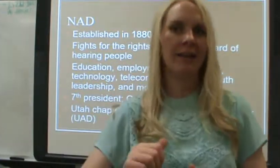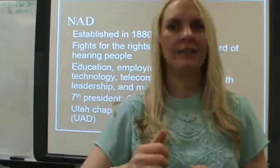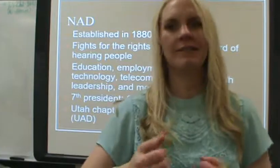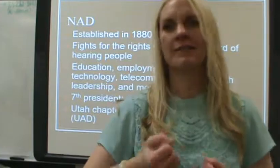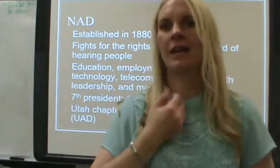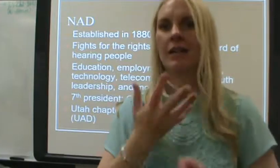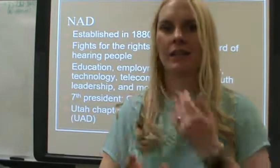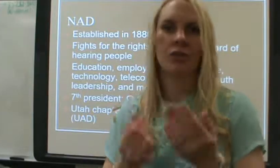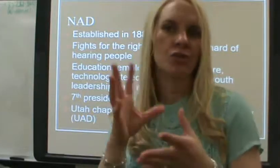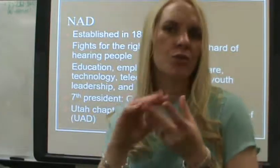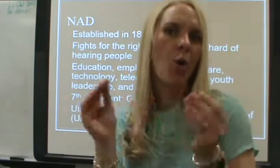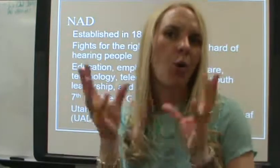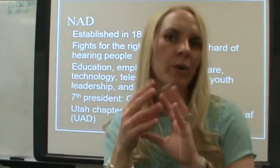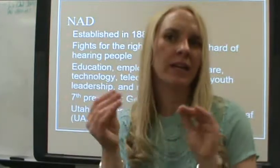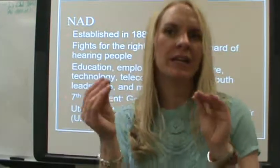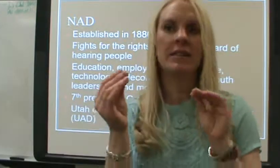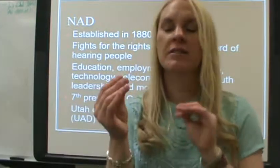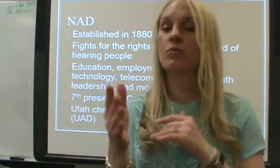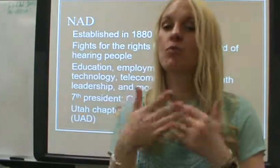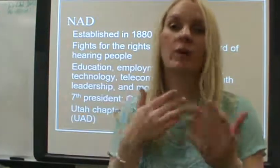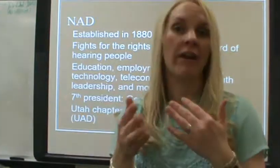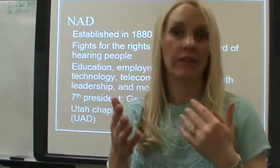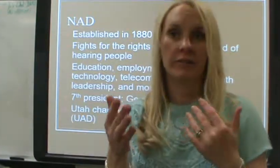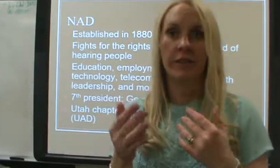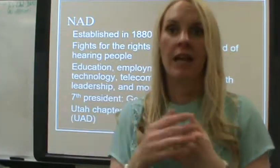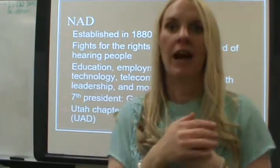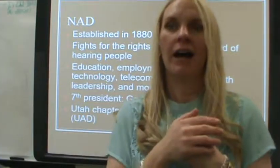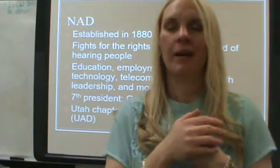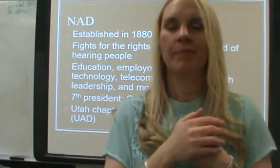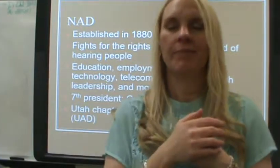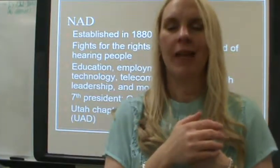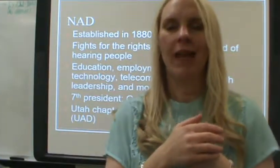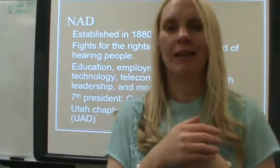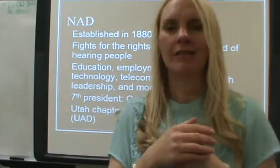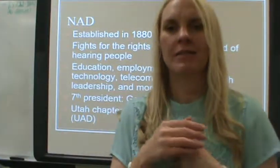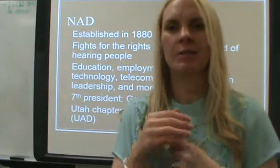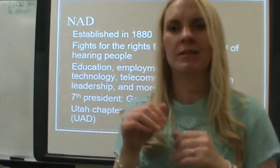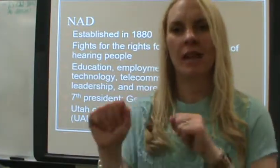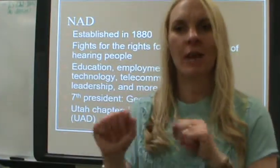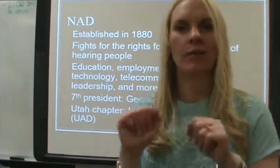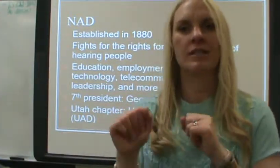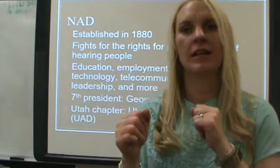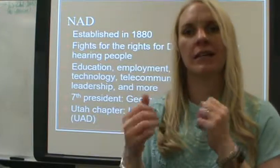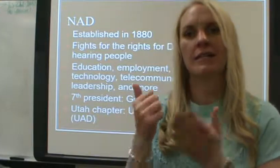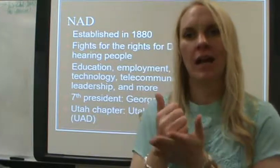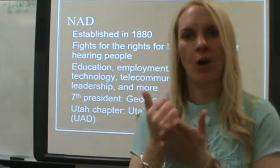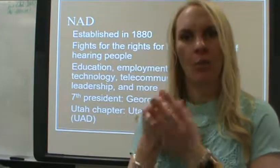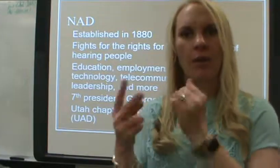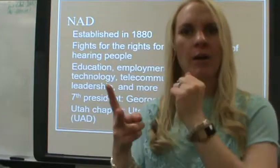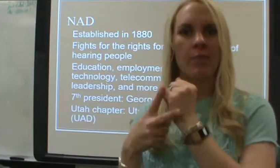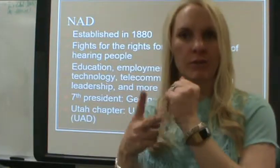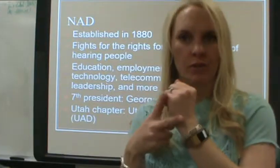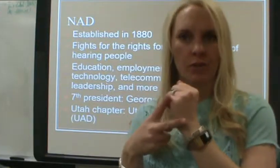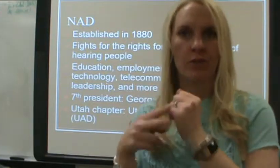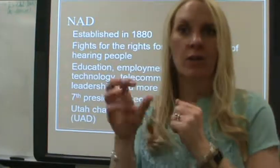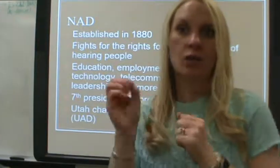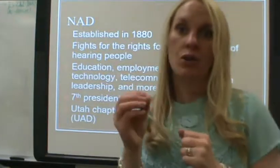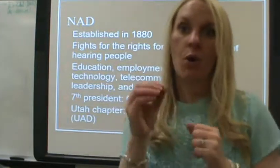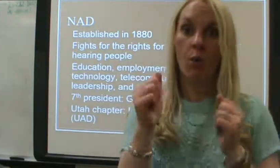plays, telling stories, whatever. And he was able to help preserve. So